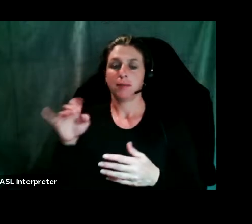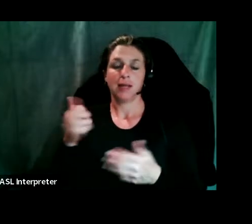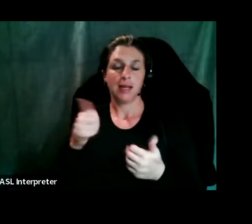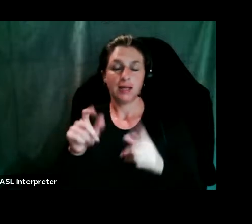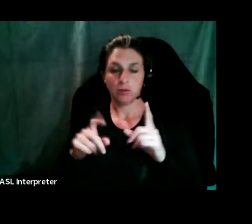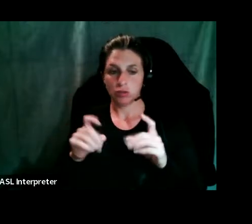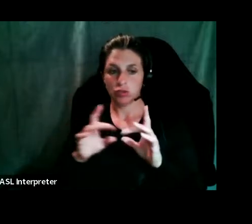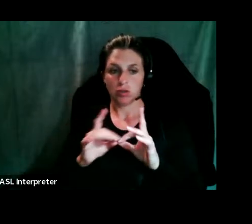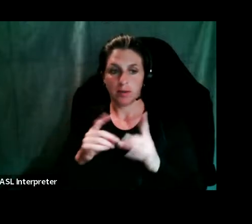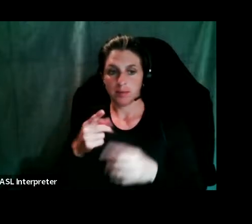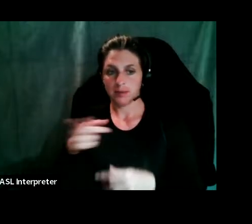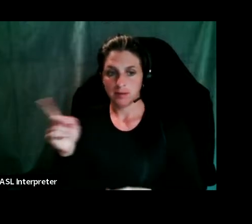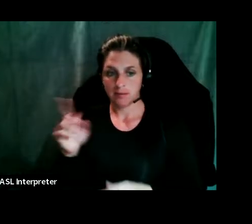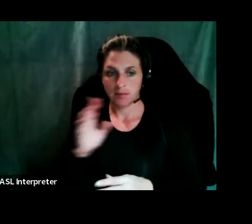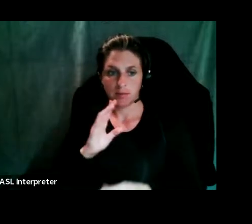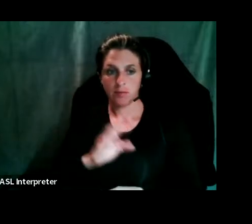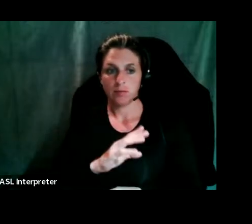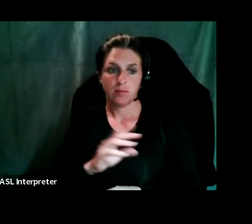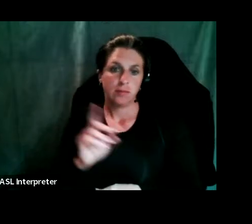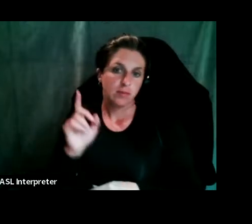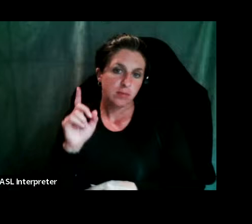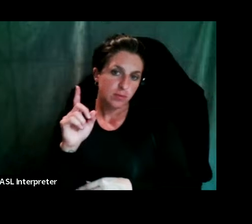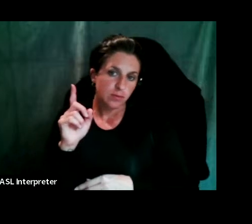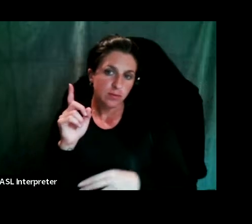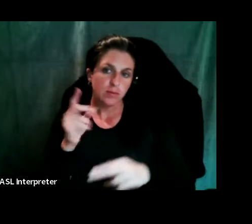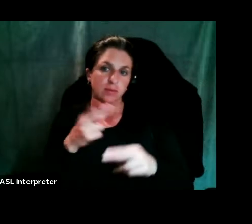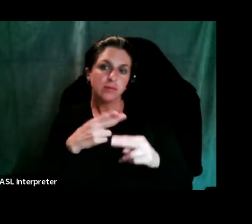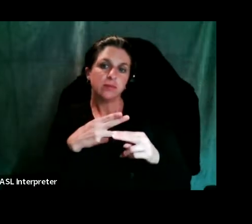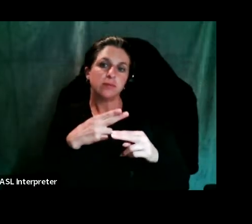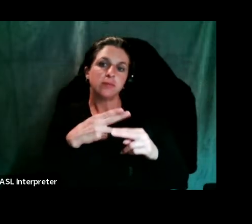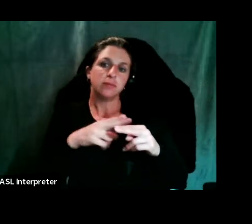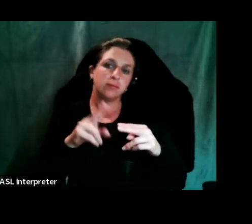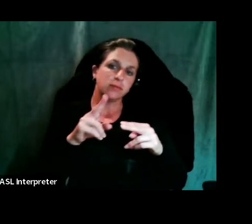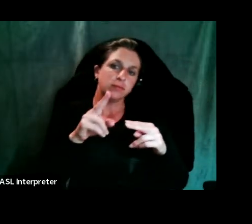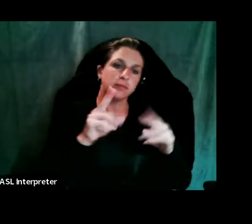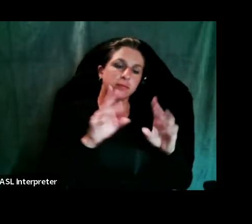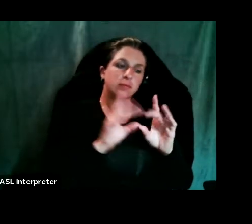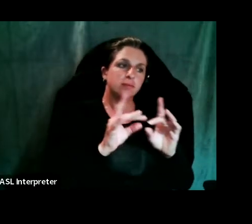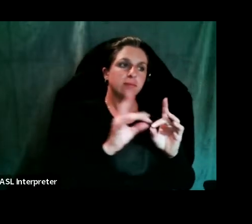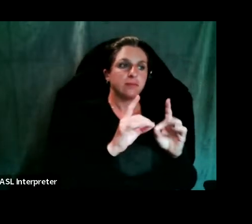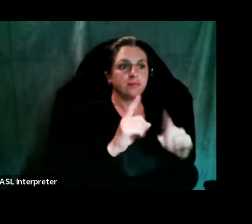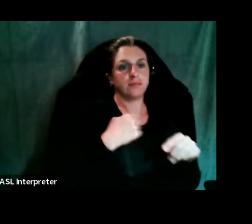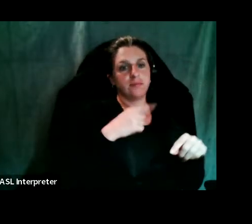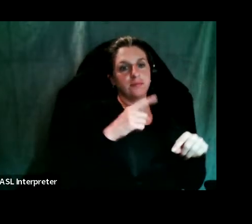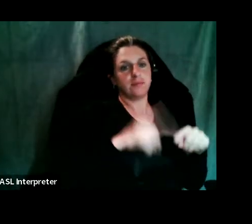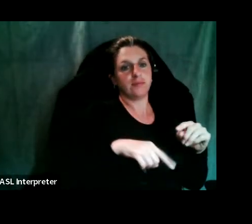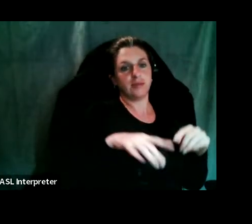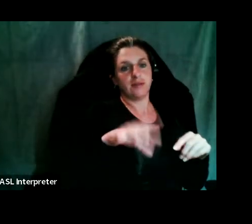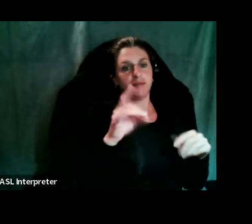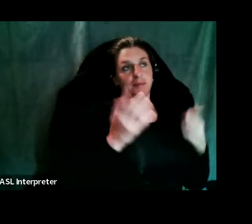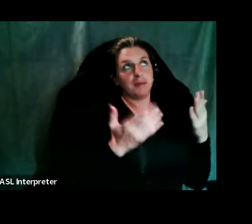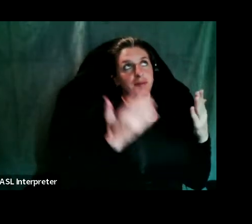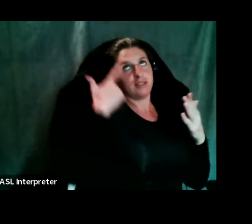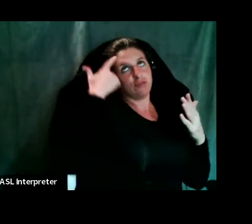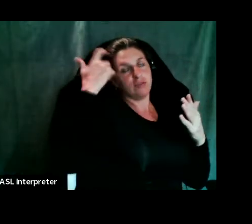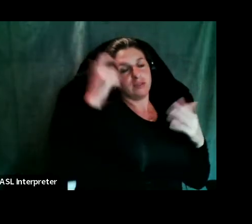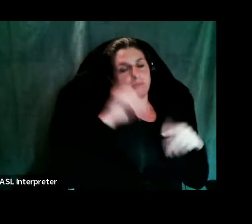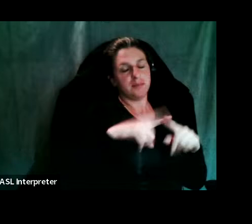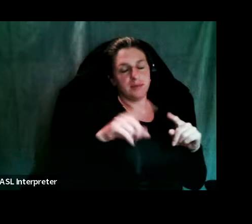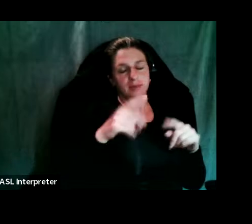from the board? I just have one quick comment, and I can't find it, and I may have dreamed it up, although I doubt